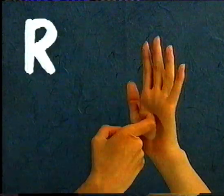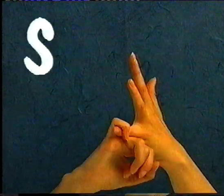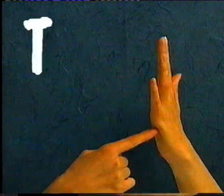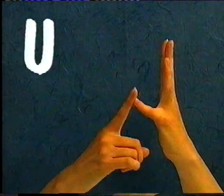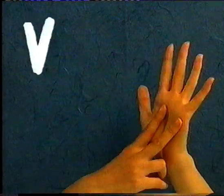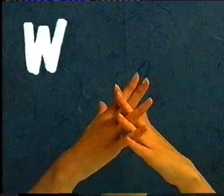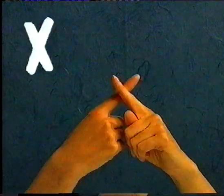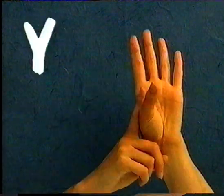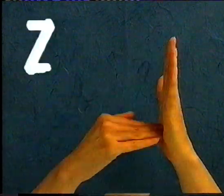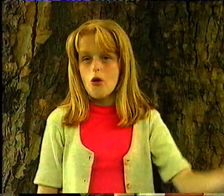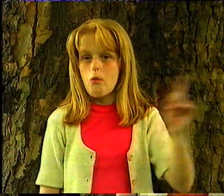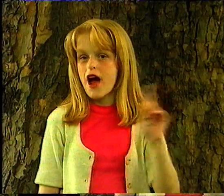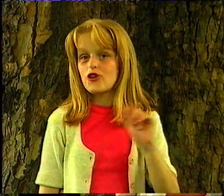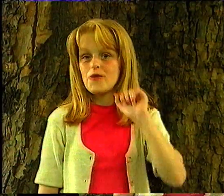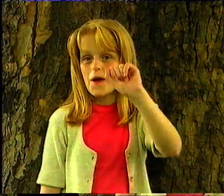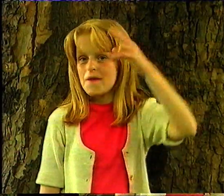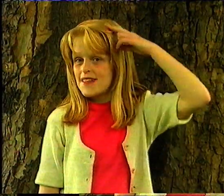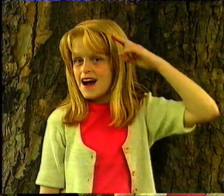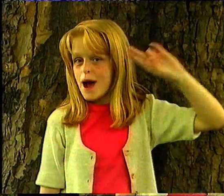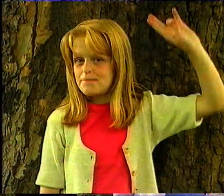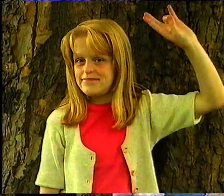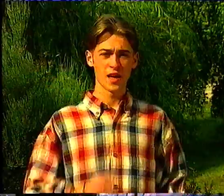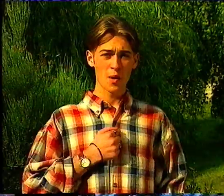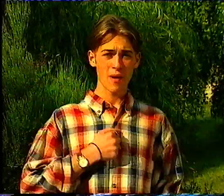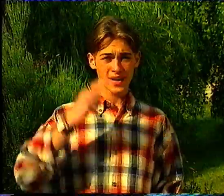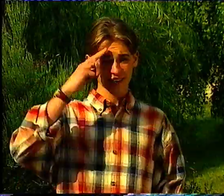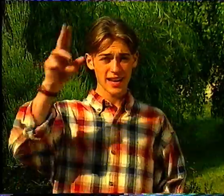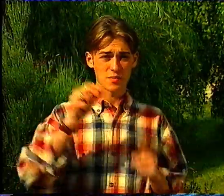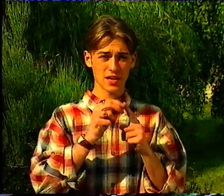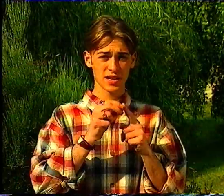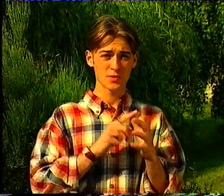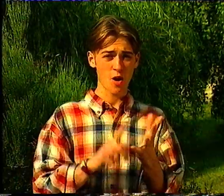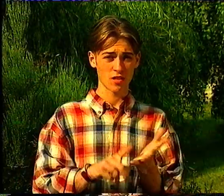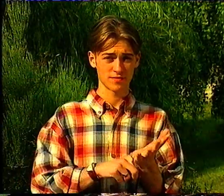What's your name? My name is Paul.